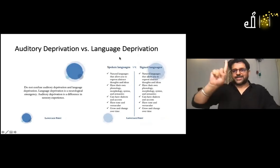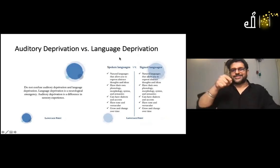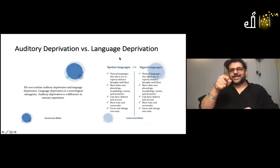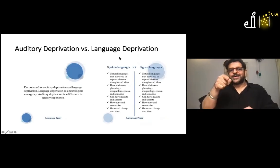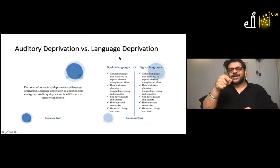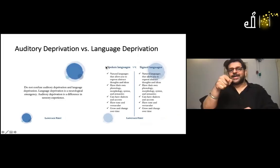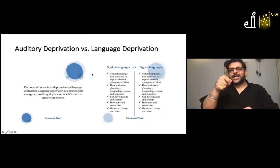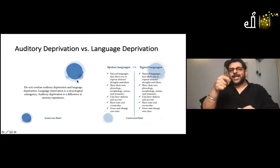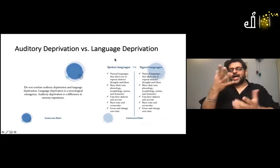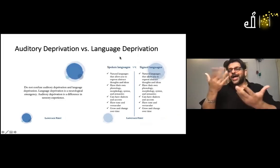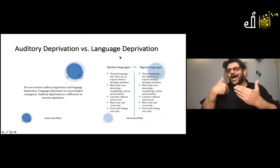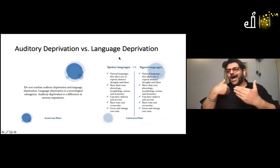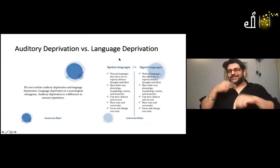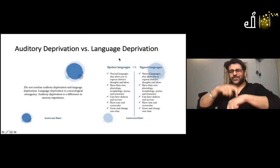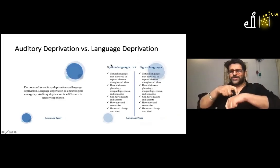Yeah.